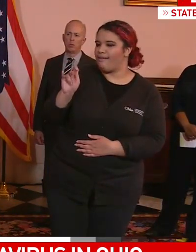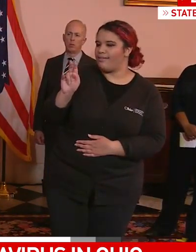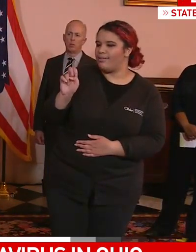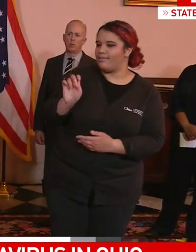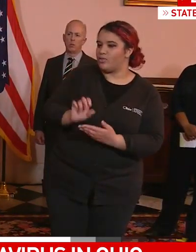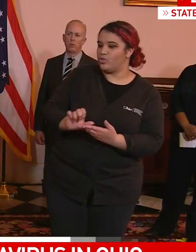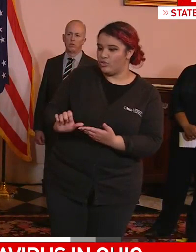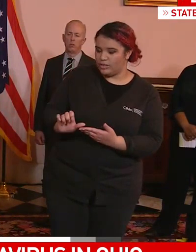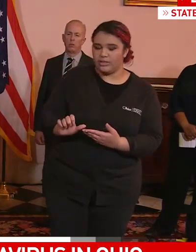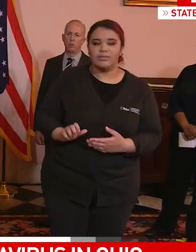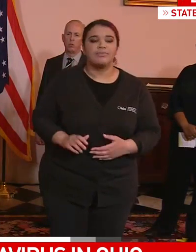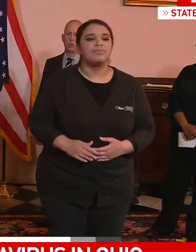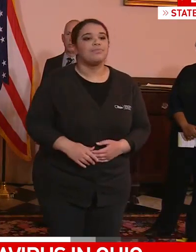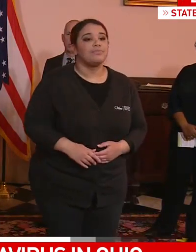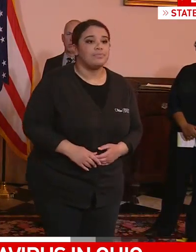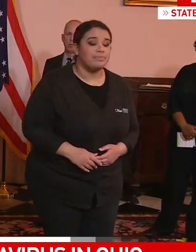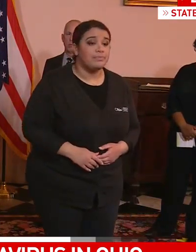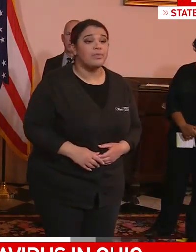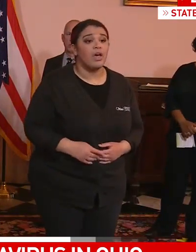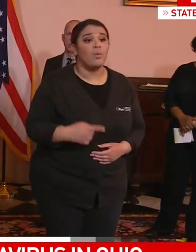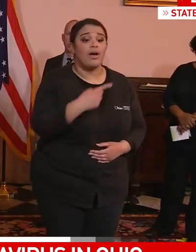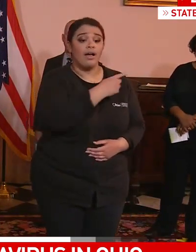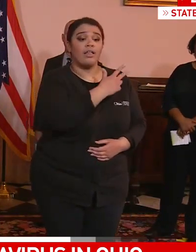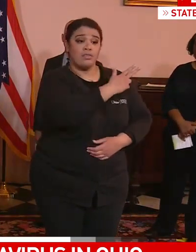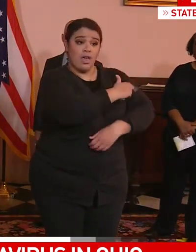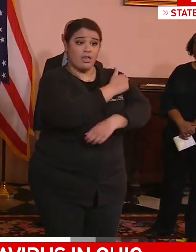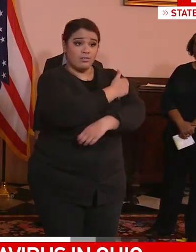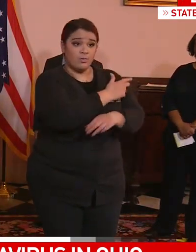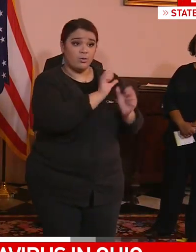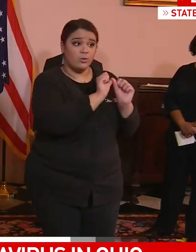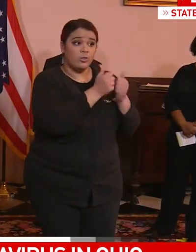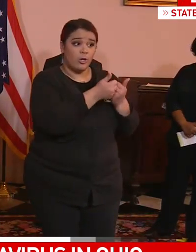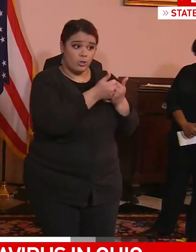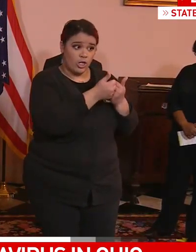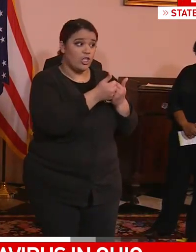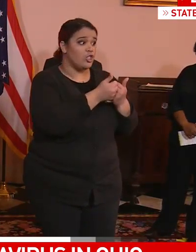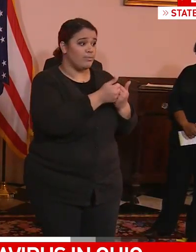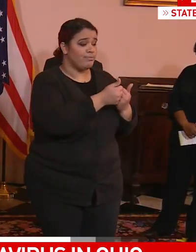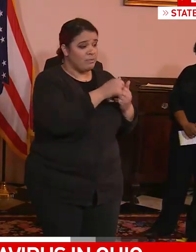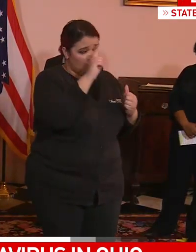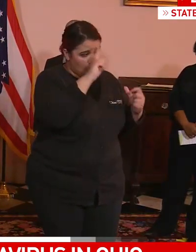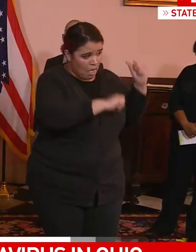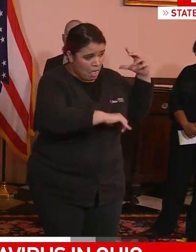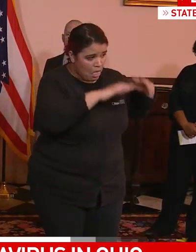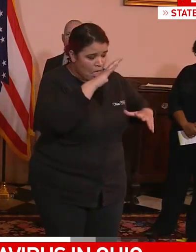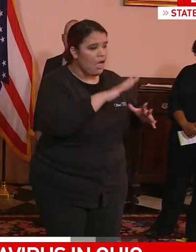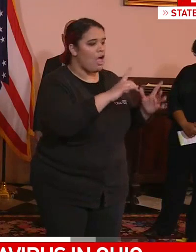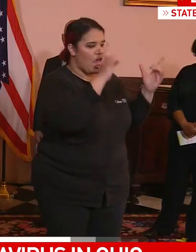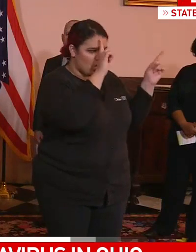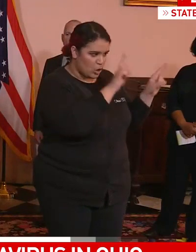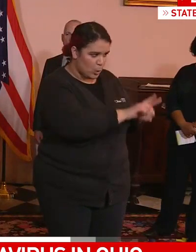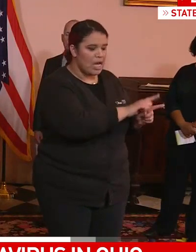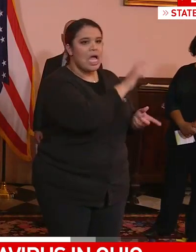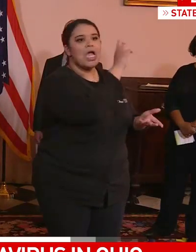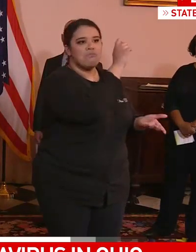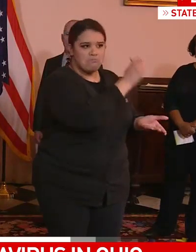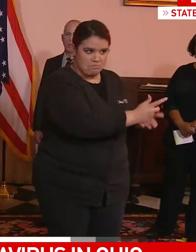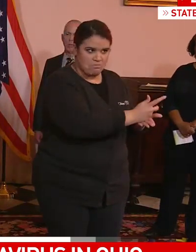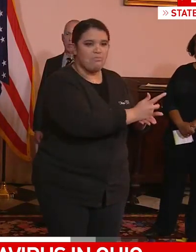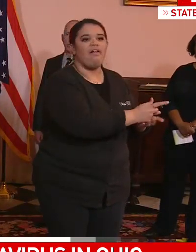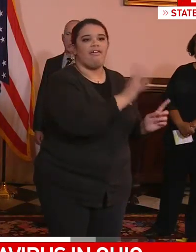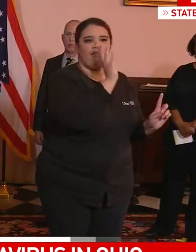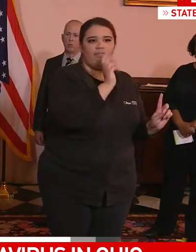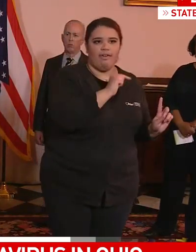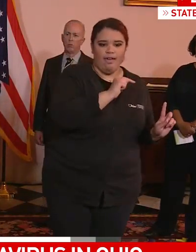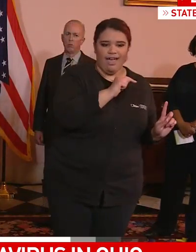be consistent with what the Hospital Association agreed to, and that's what Mike was talking about, as